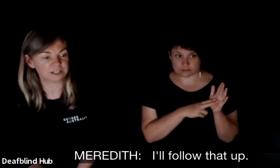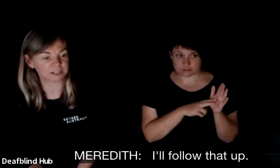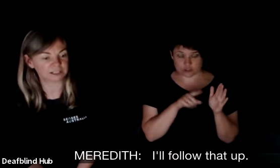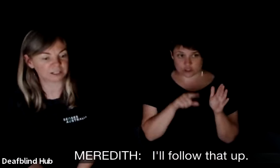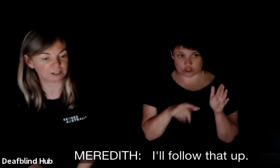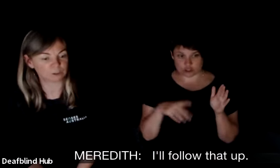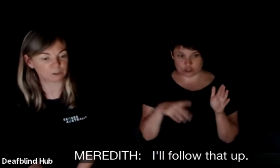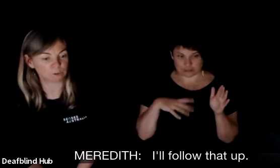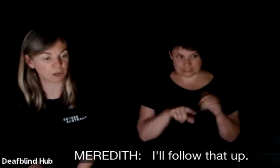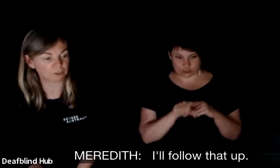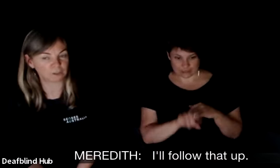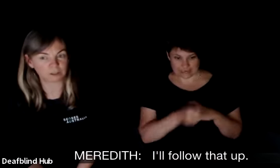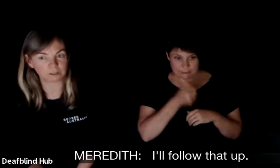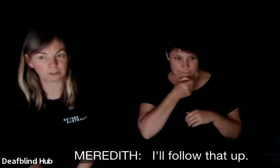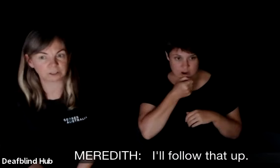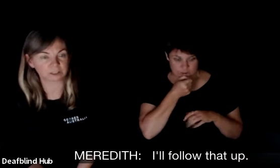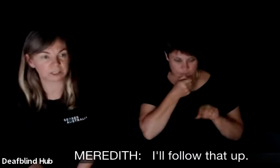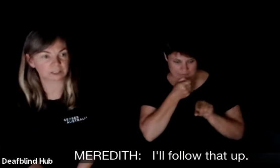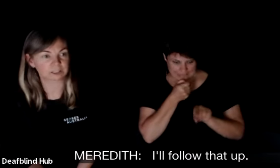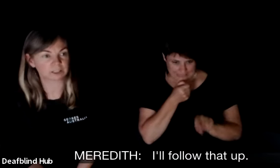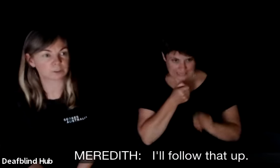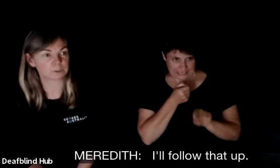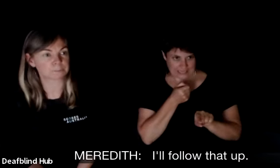you need to click on your microphone.